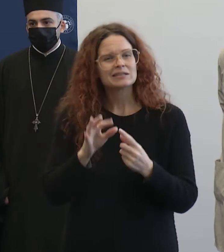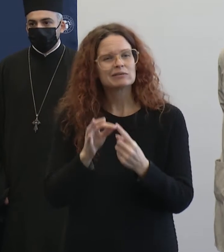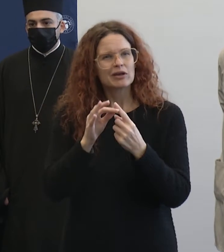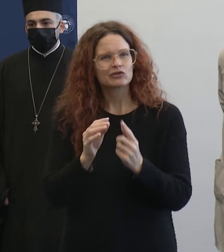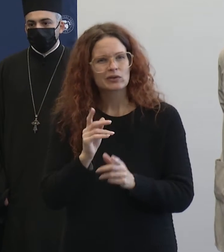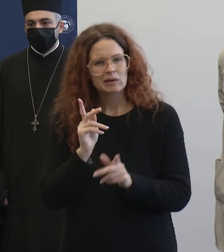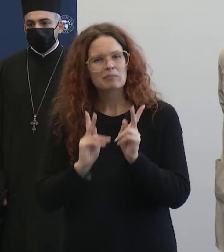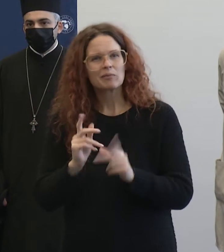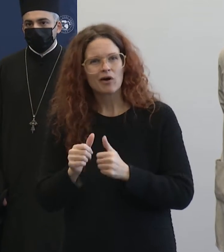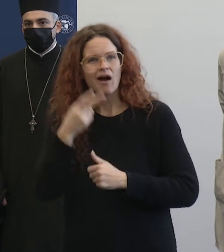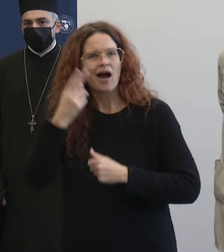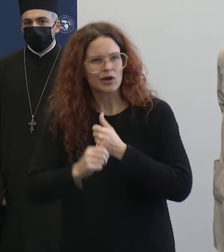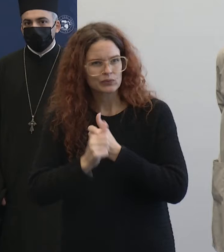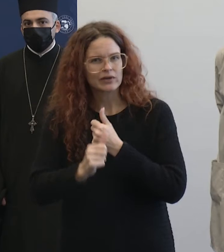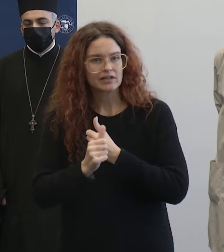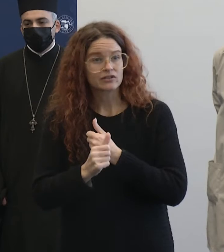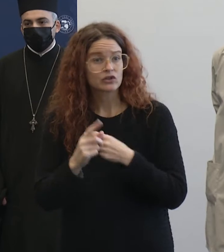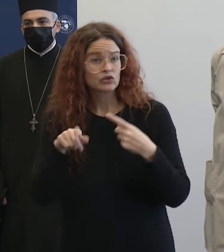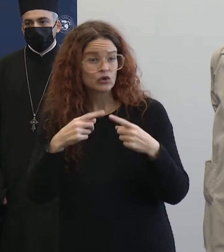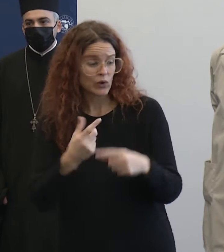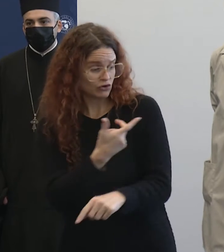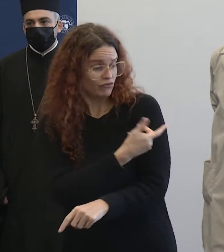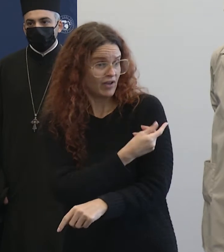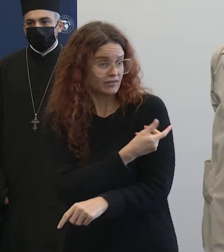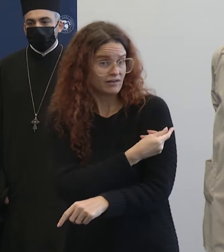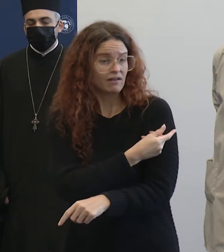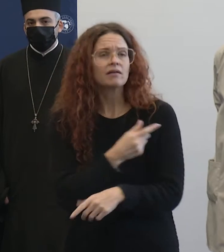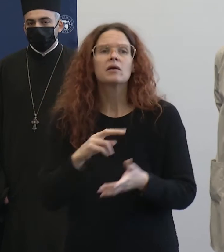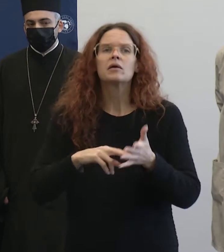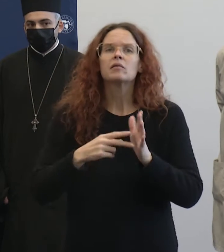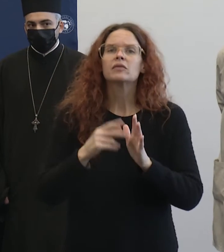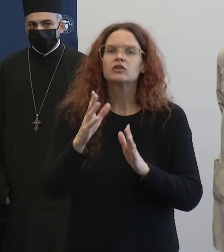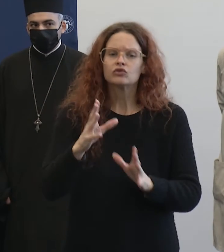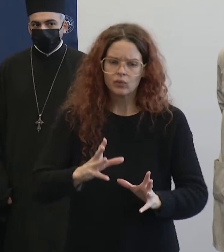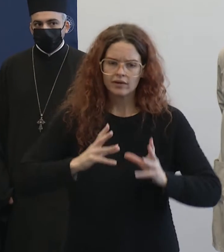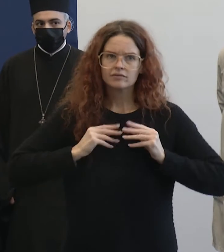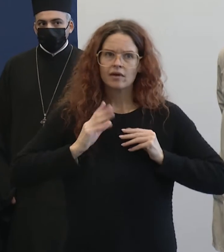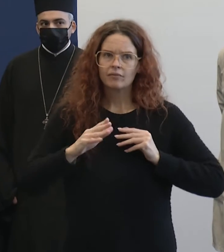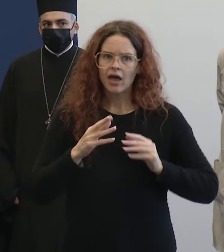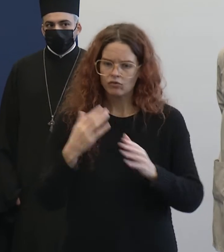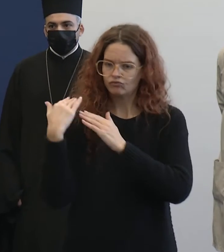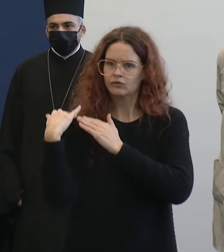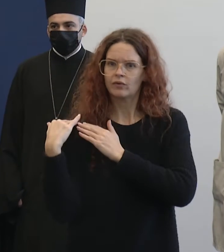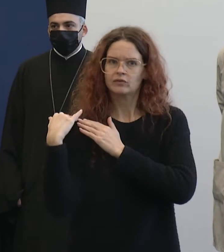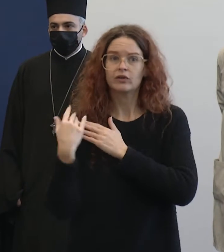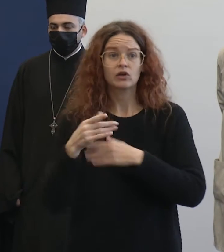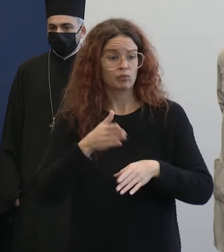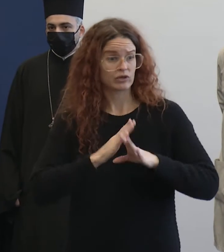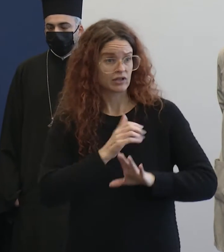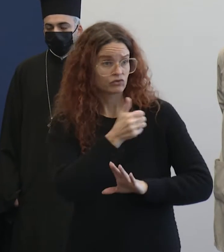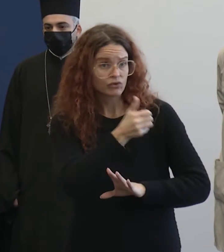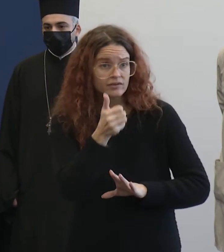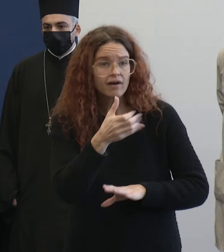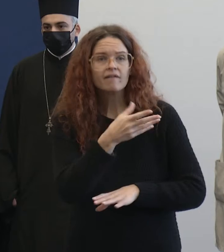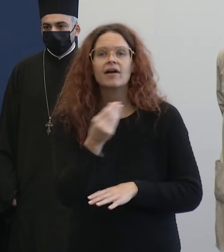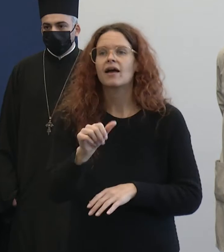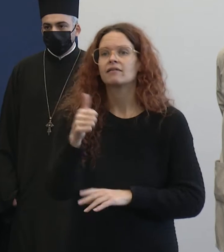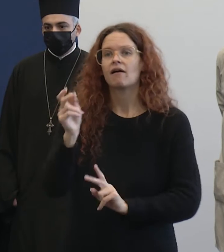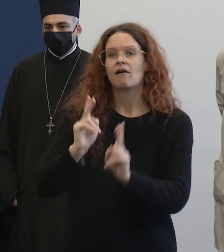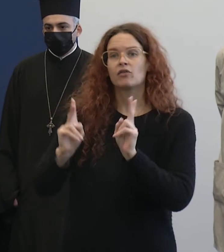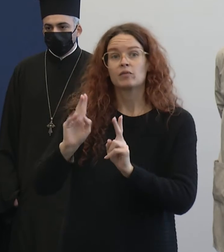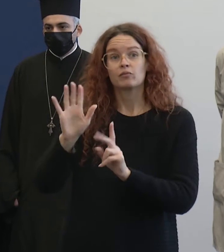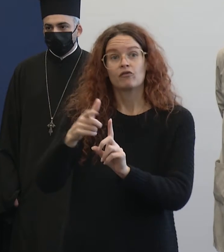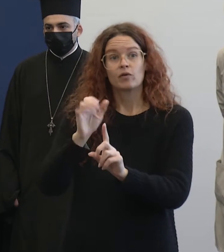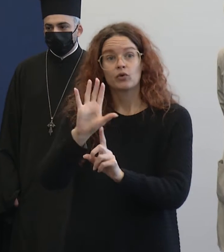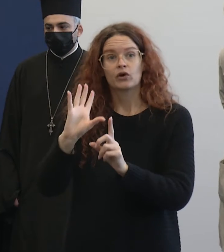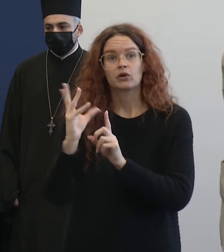getting vaccinated, you can embody that principle. You're not only protecting yourself, you're protecting those you care about and the other members